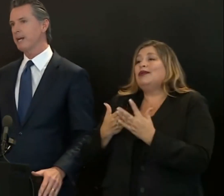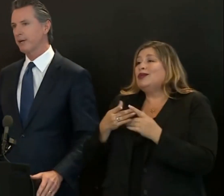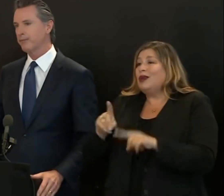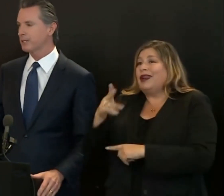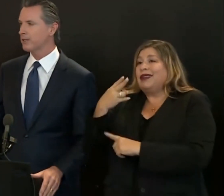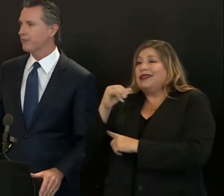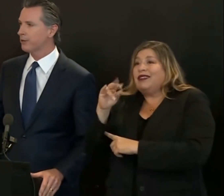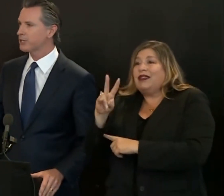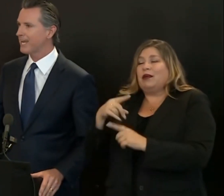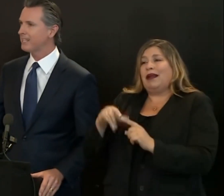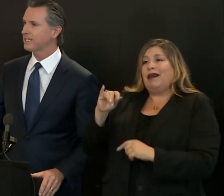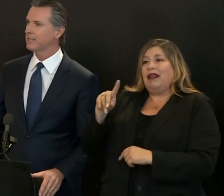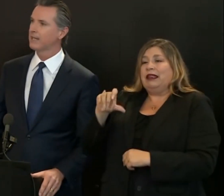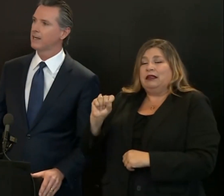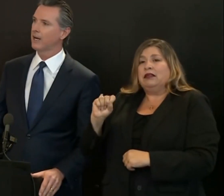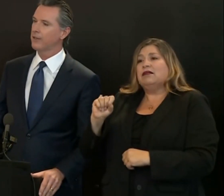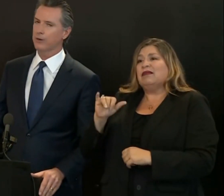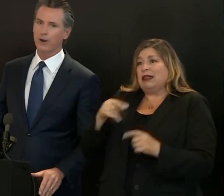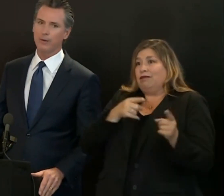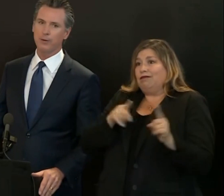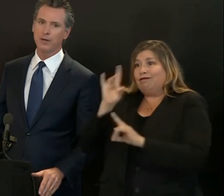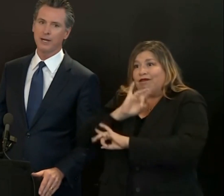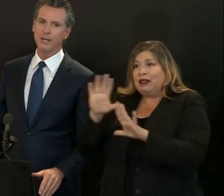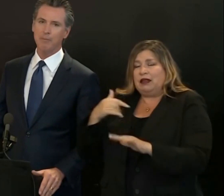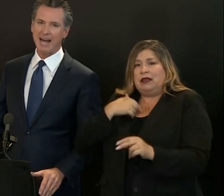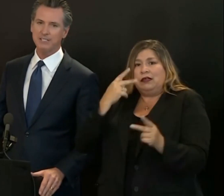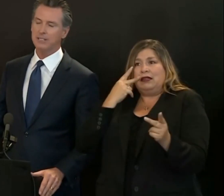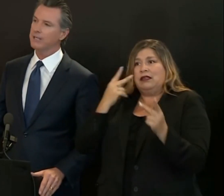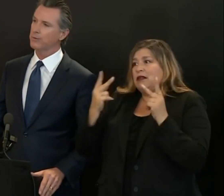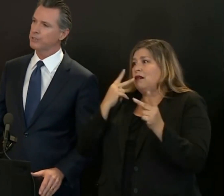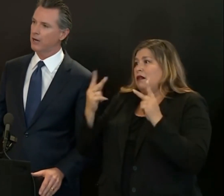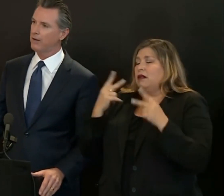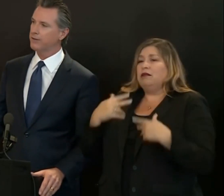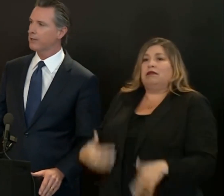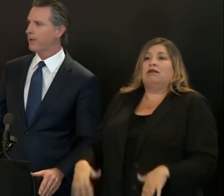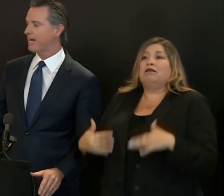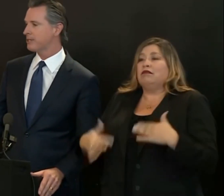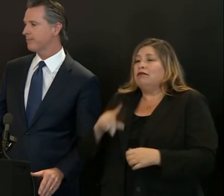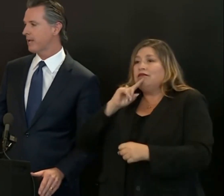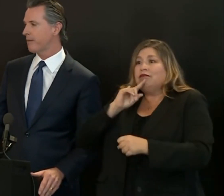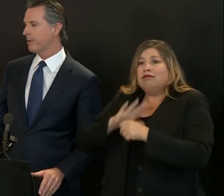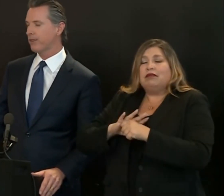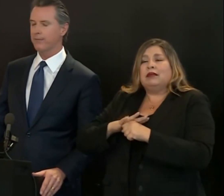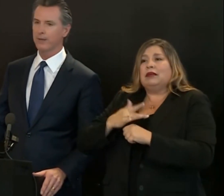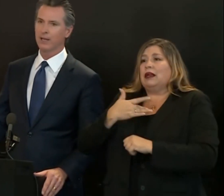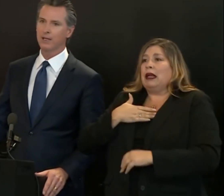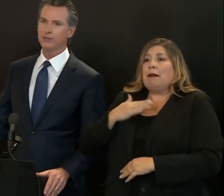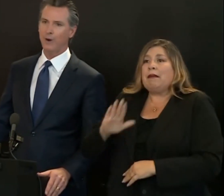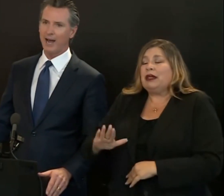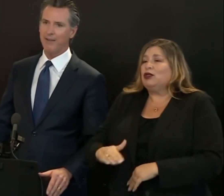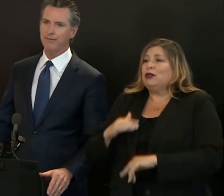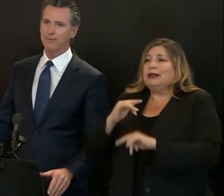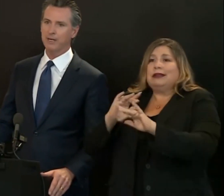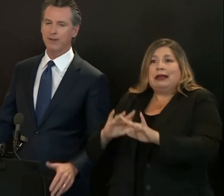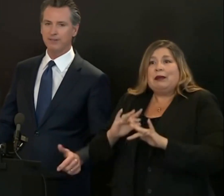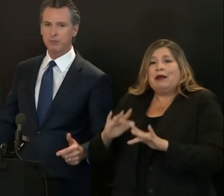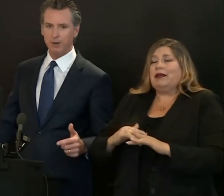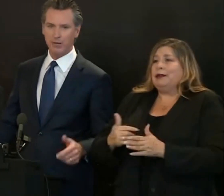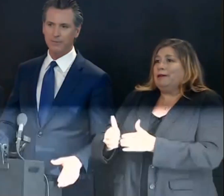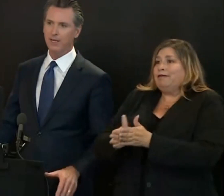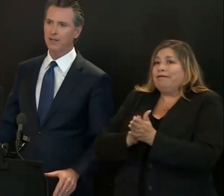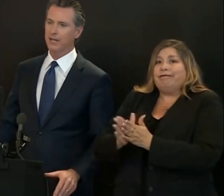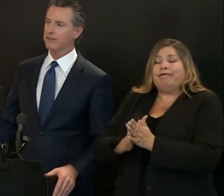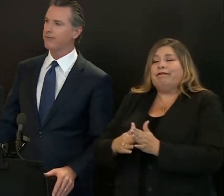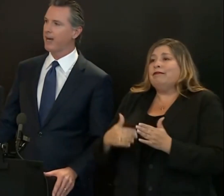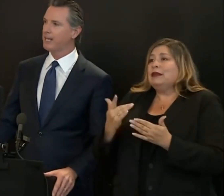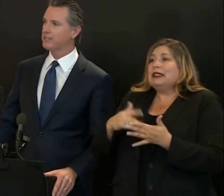AIDS epidemic. I saw firsthand the incredible capacity and resolve and compassion, empathy, drive, the innovative